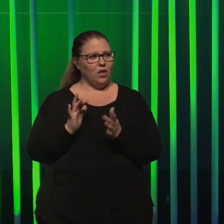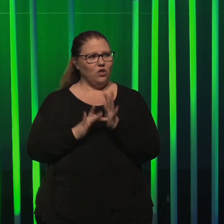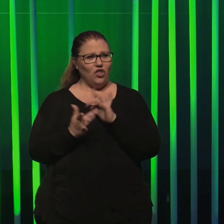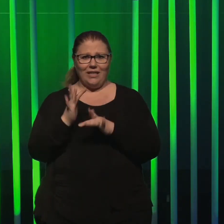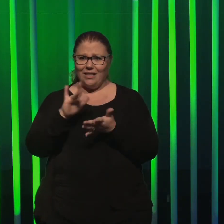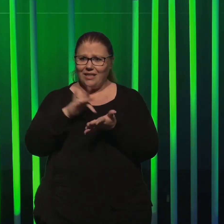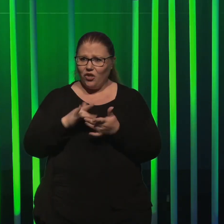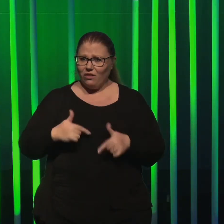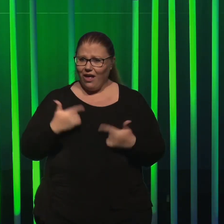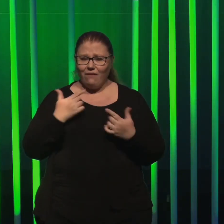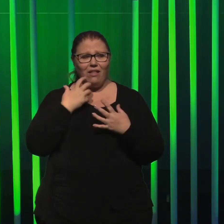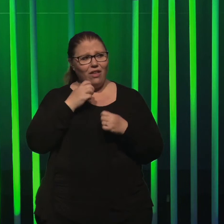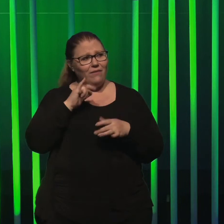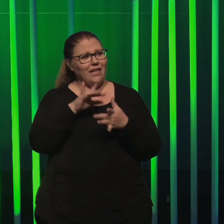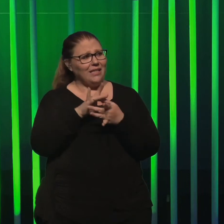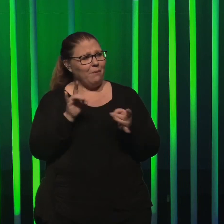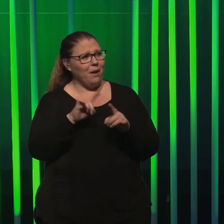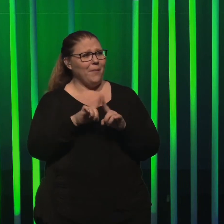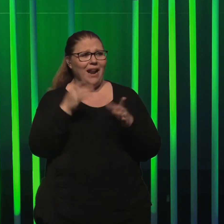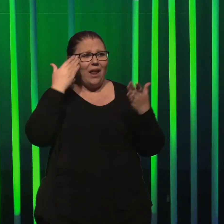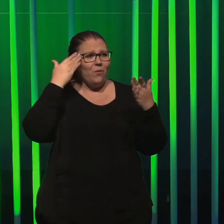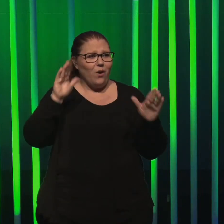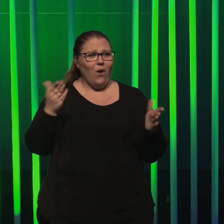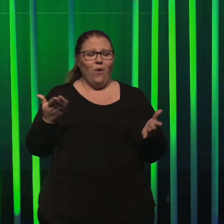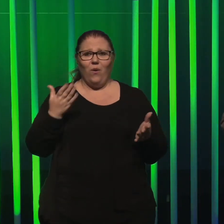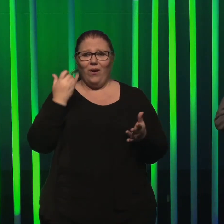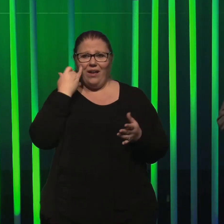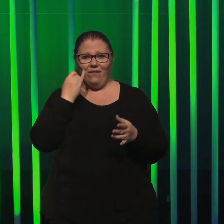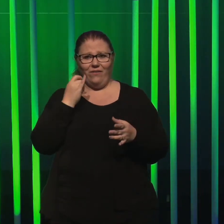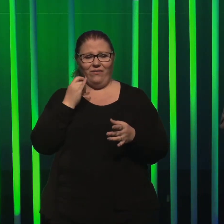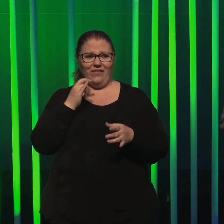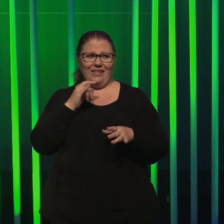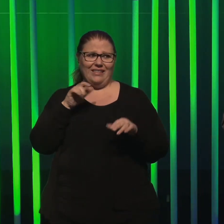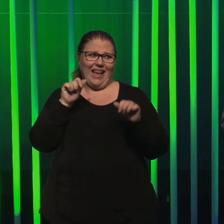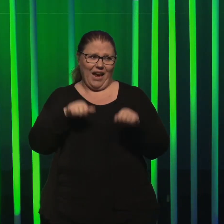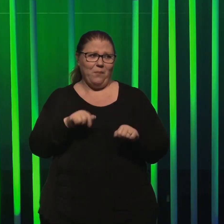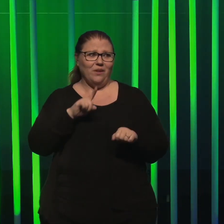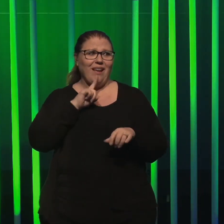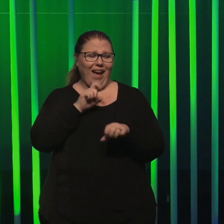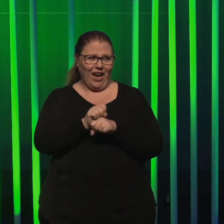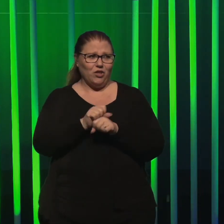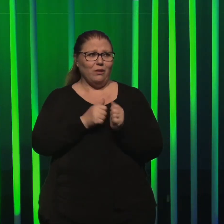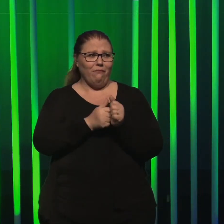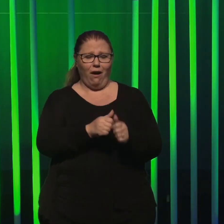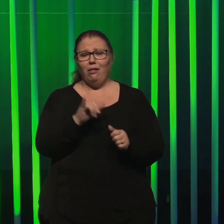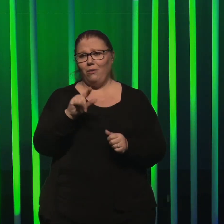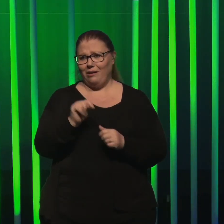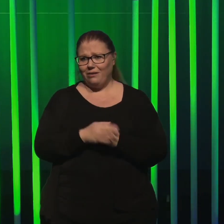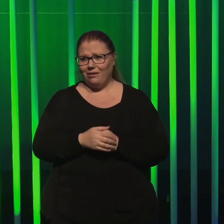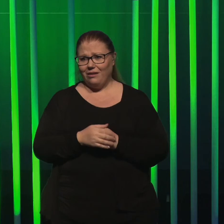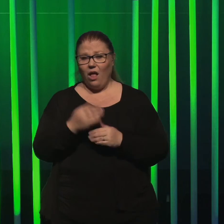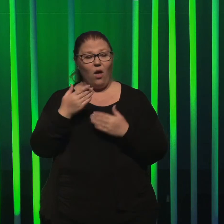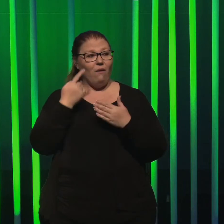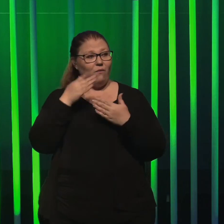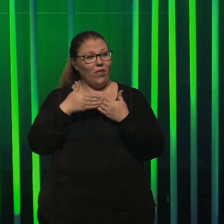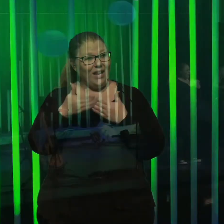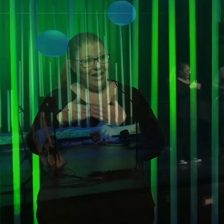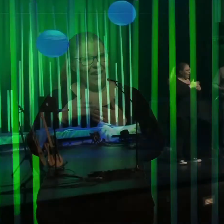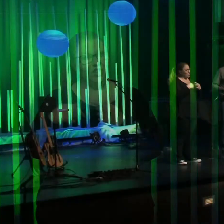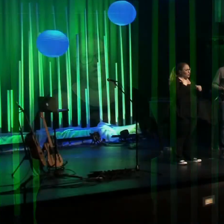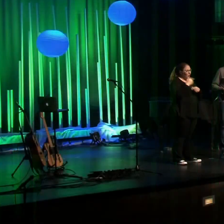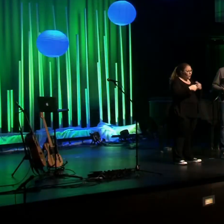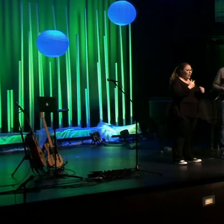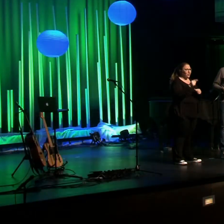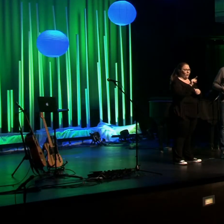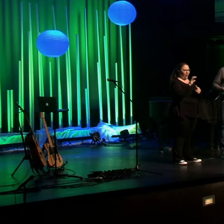Jesus-centered life. I love that statement, but I just don't know that it's actionable. I just don't know that for the next generation and for the next 100